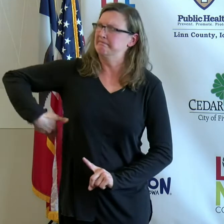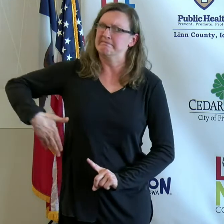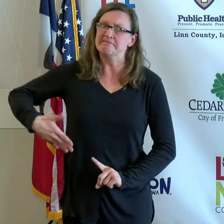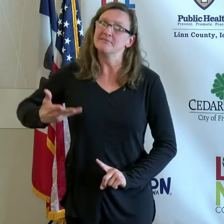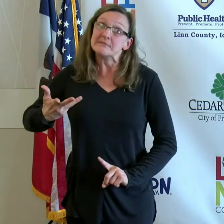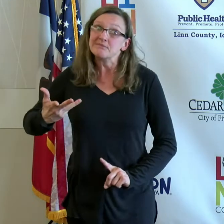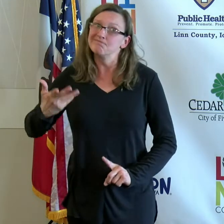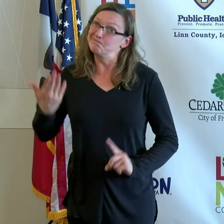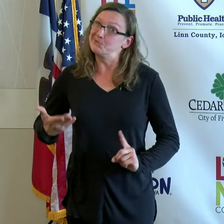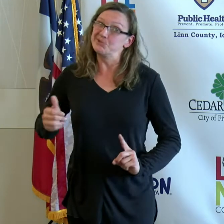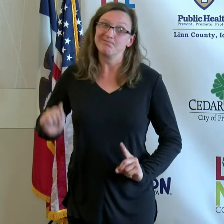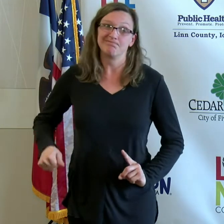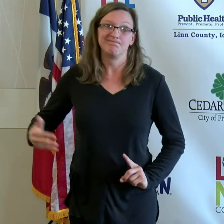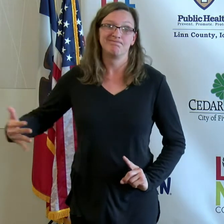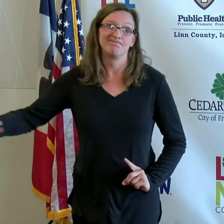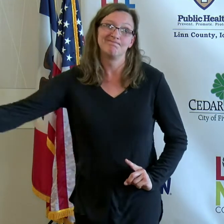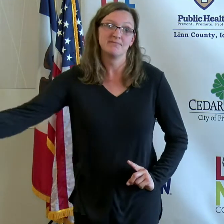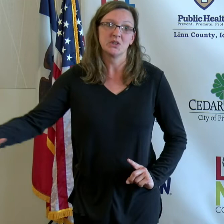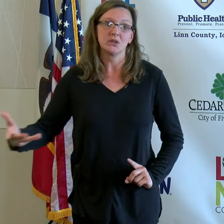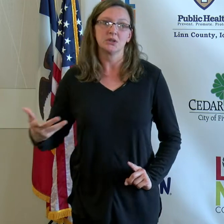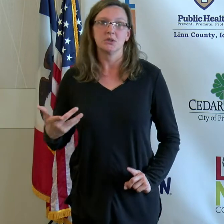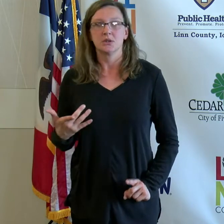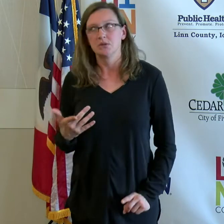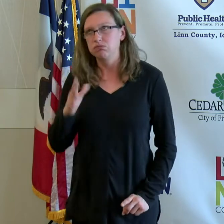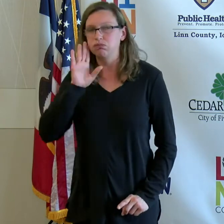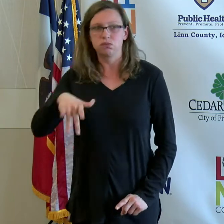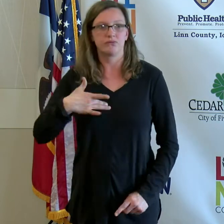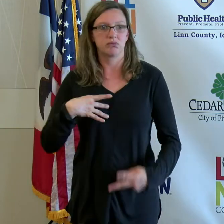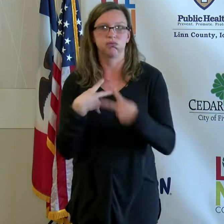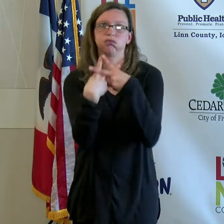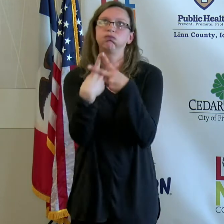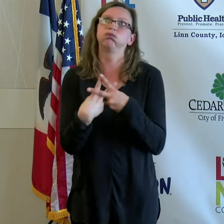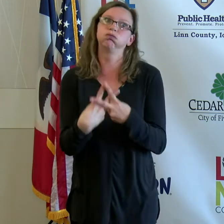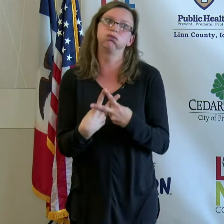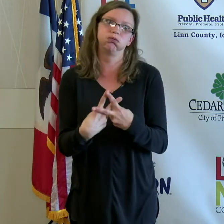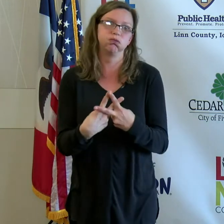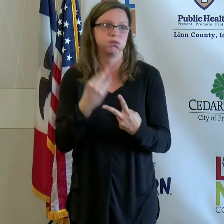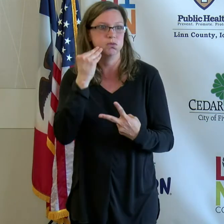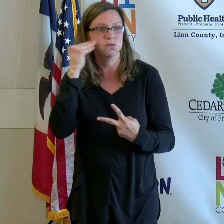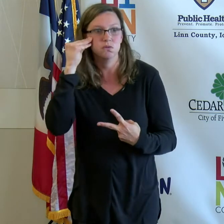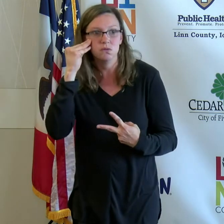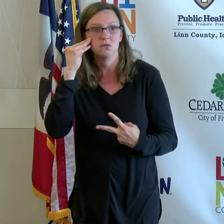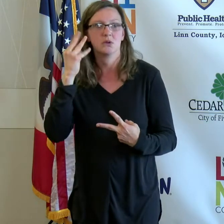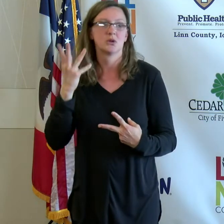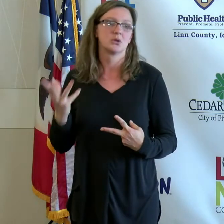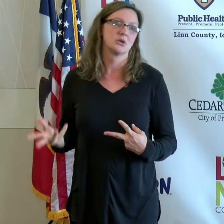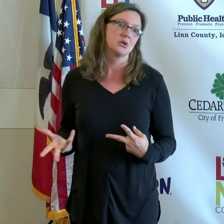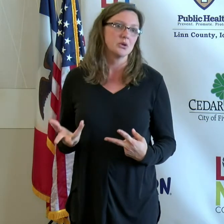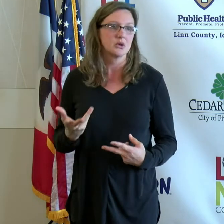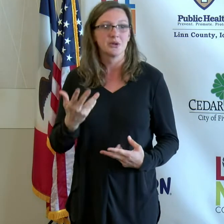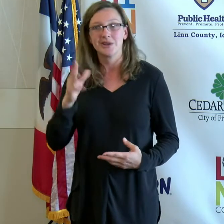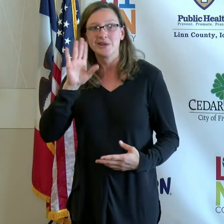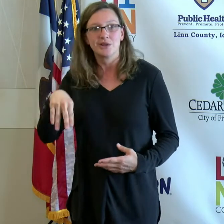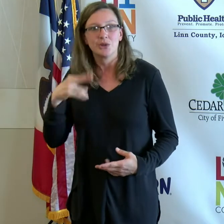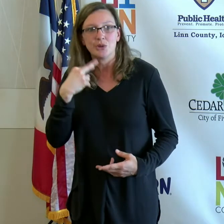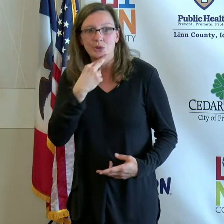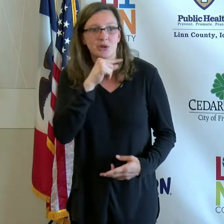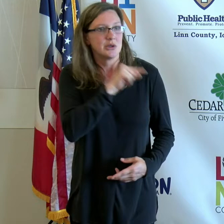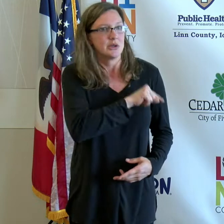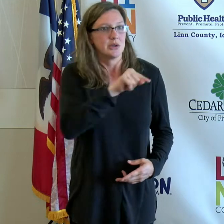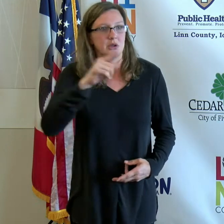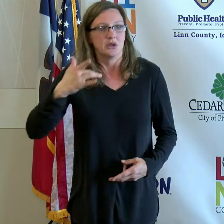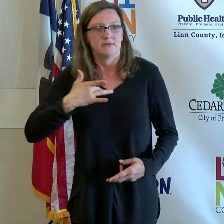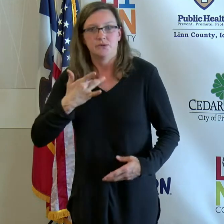getting restless in their homes, vulnerable communities are dealing with even more stress. We're starting to see loved